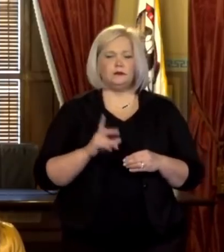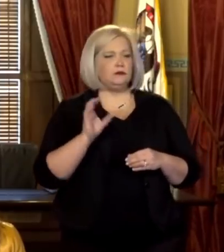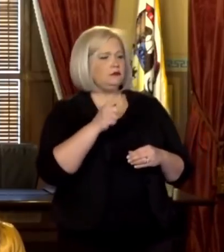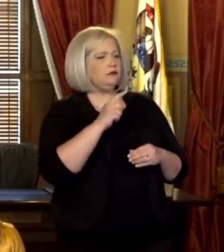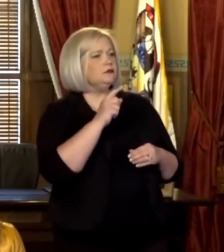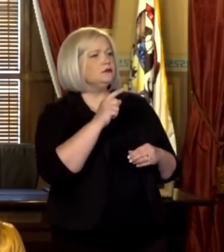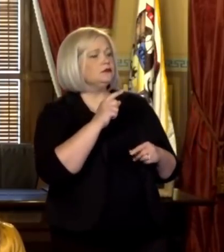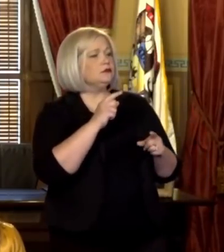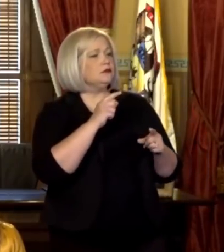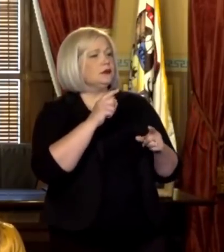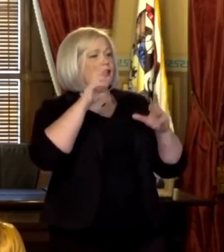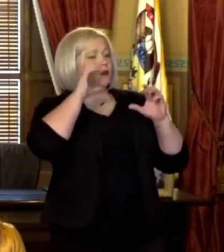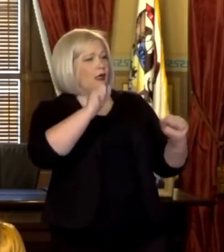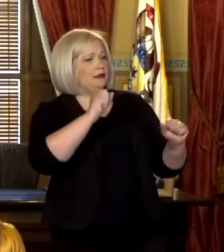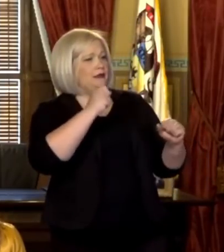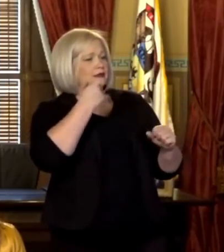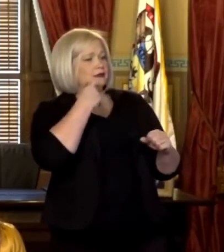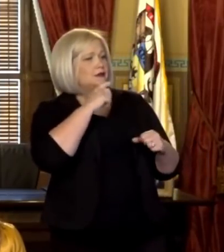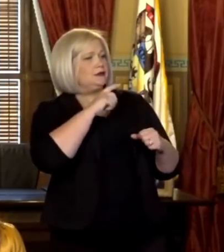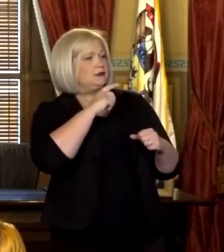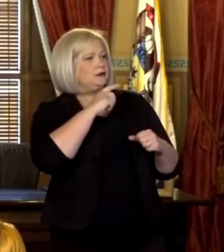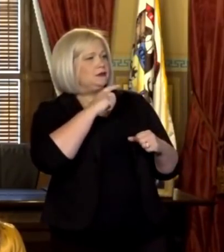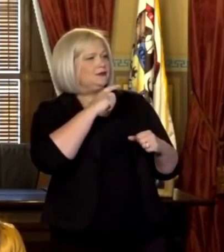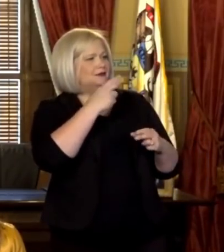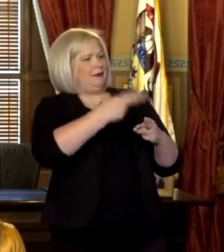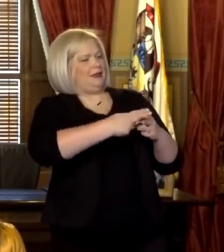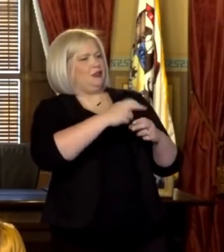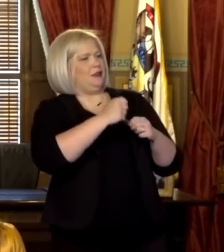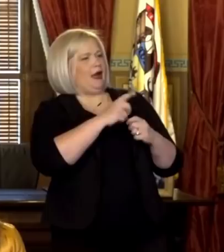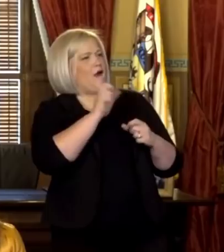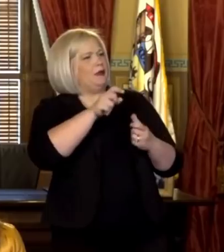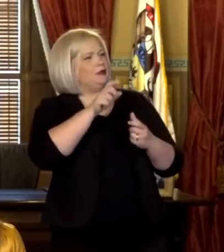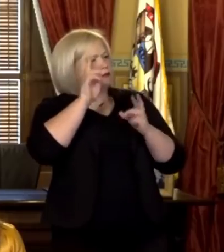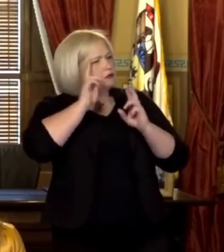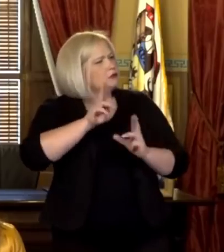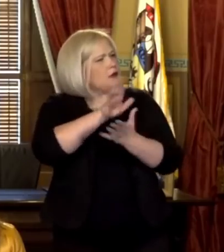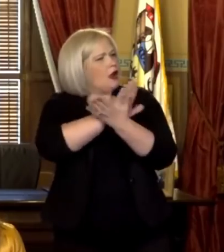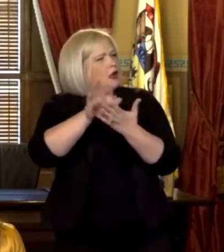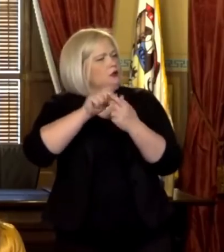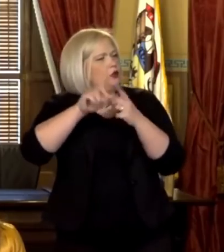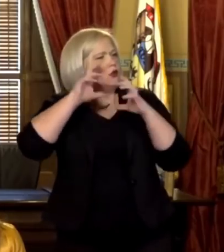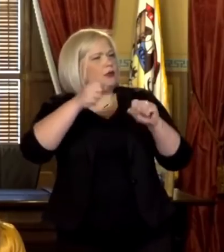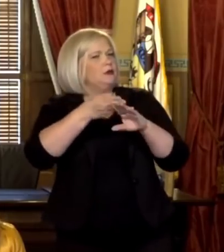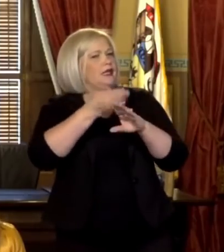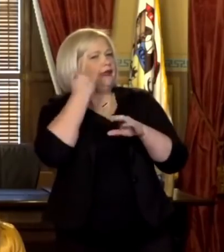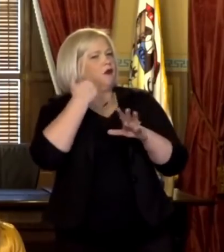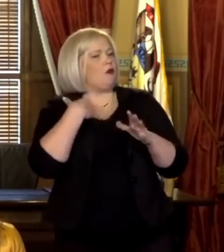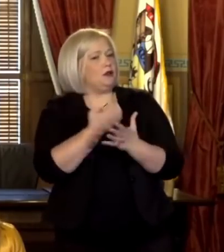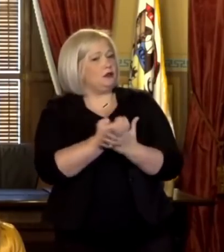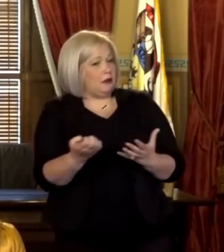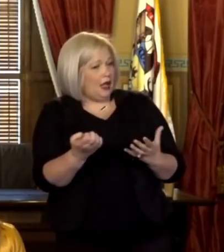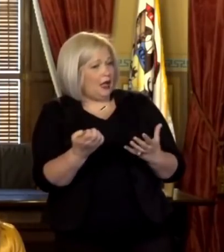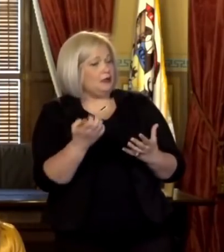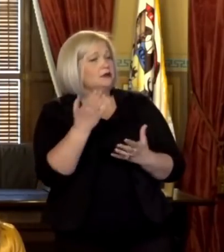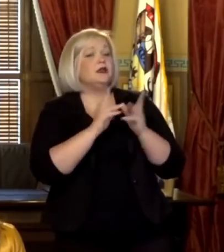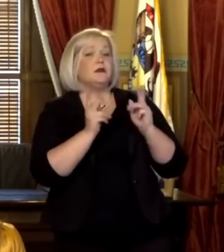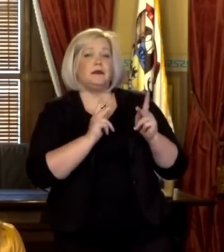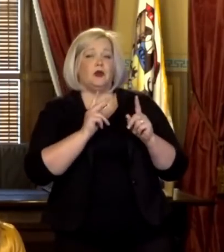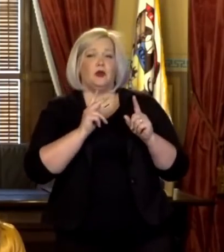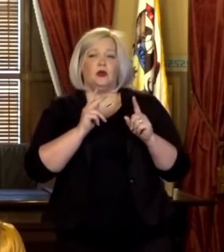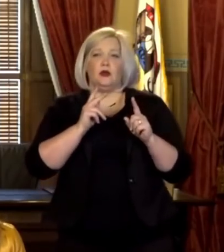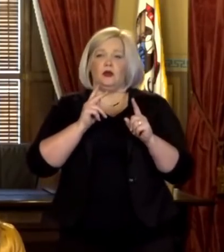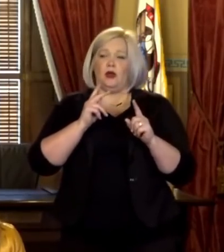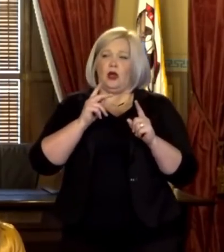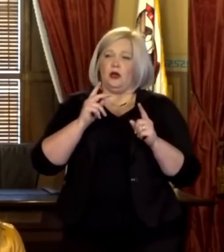for governors to receive assistance from him, they'd better be nice to him, essentially, there may be some people concerned about what could be perceived